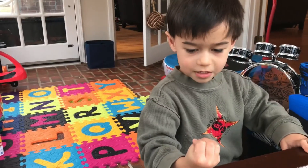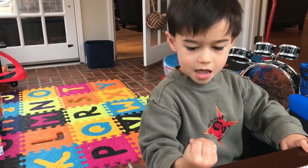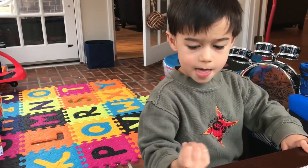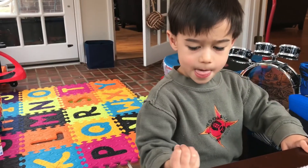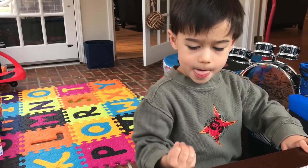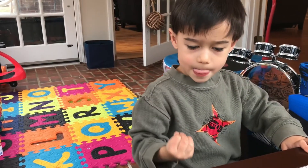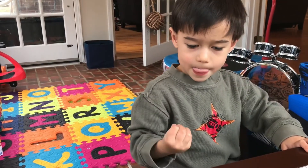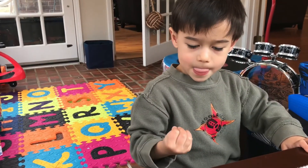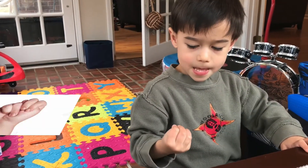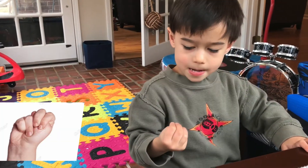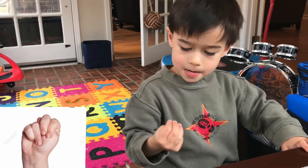N.